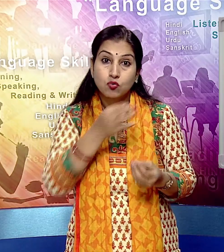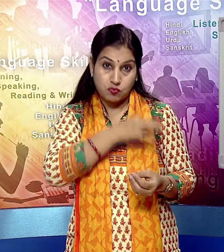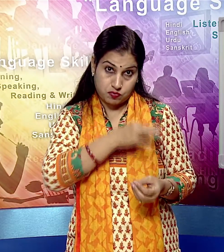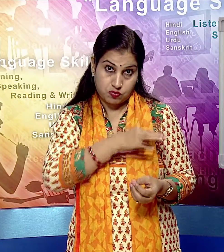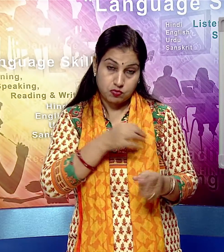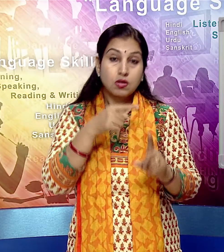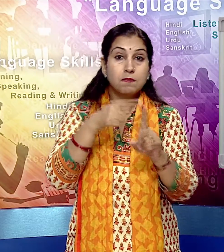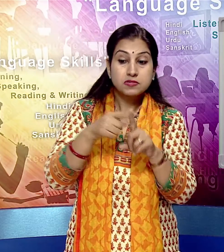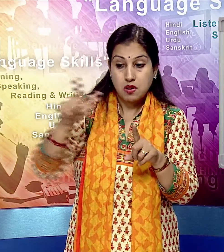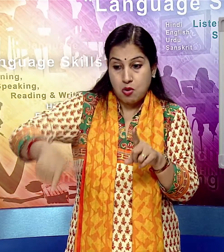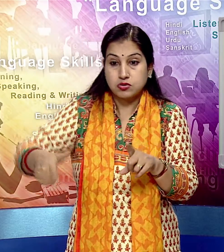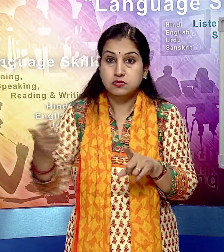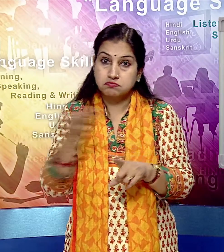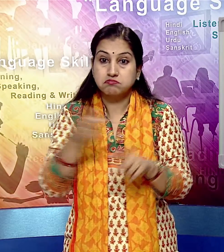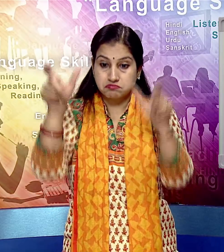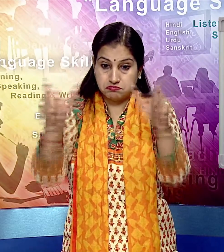advantages and disadvantages of baking.